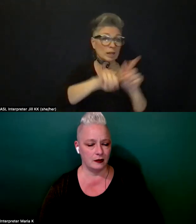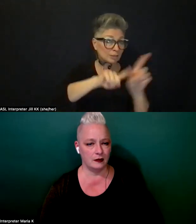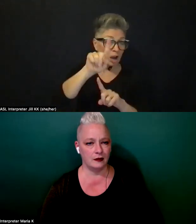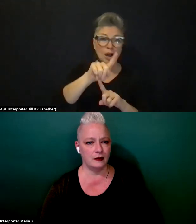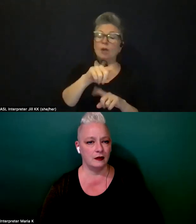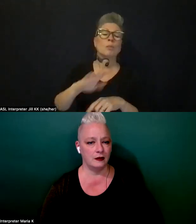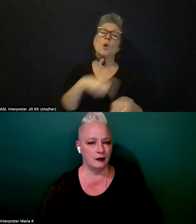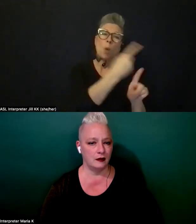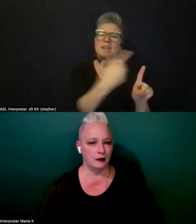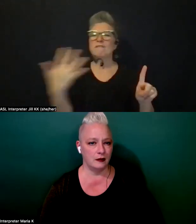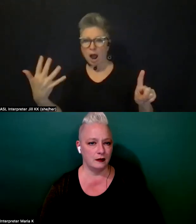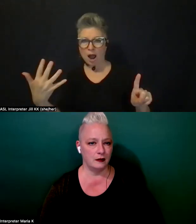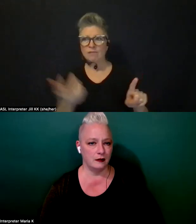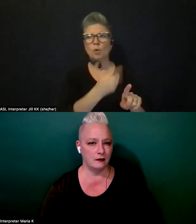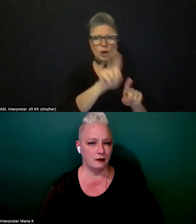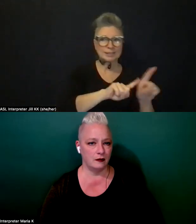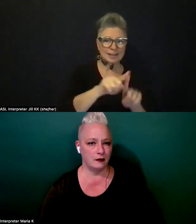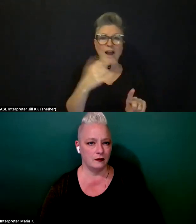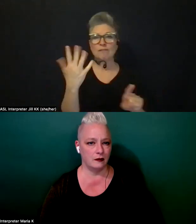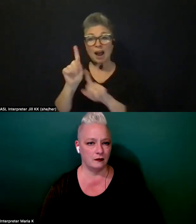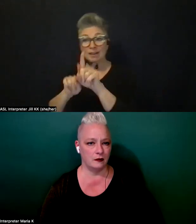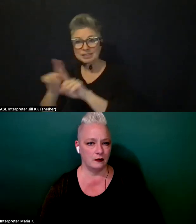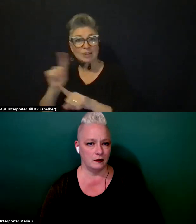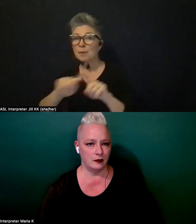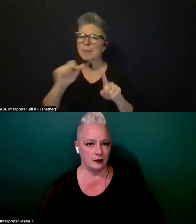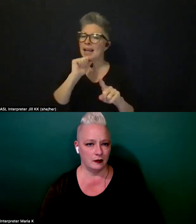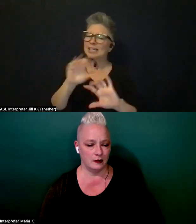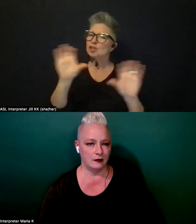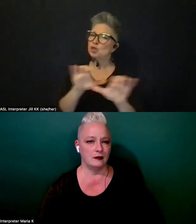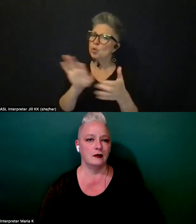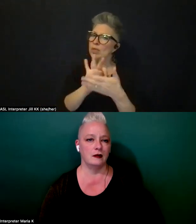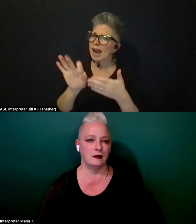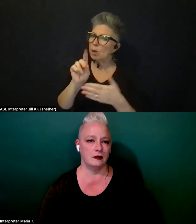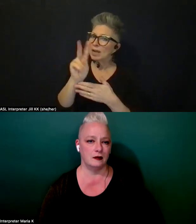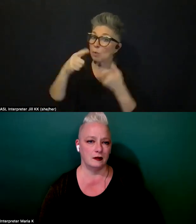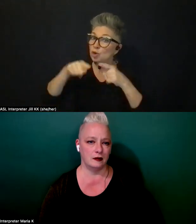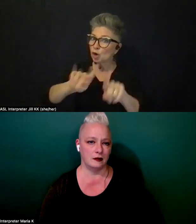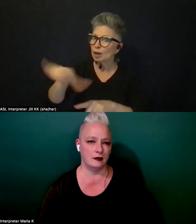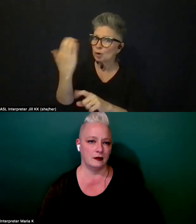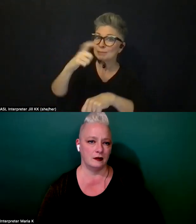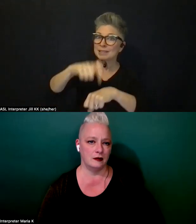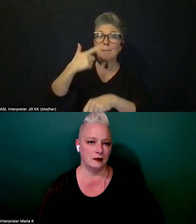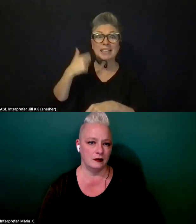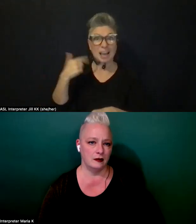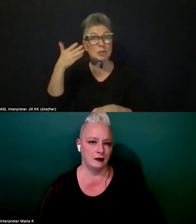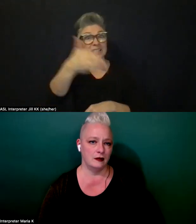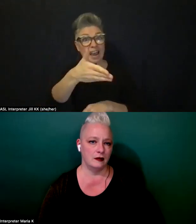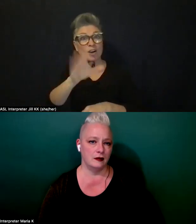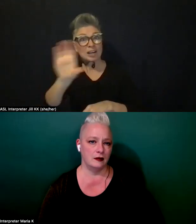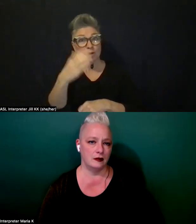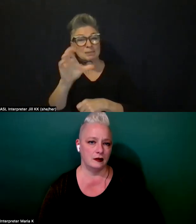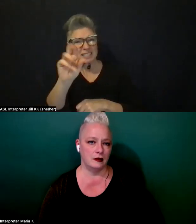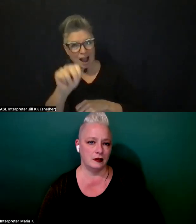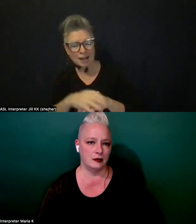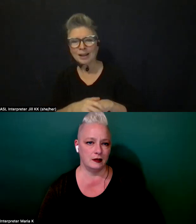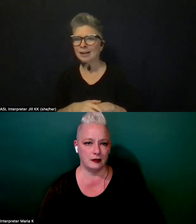5 stars. But I did not do the countdown to Christmas movie during Christmas time because I was there. So I was like, I have to watch